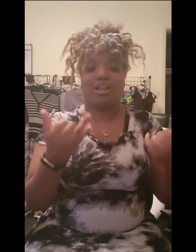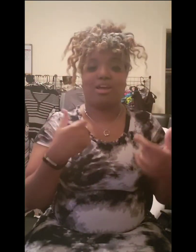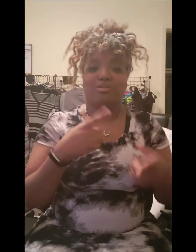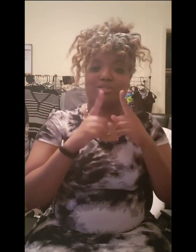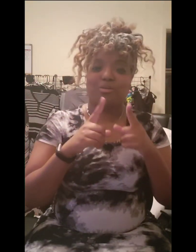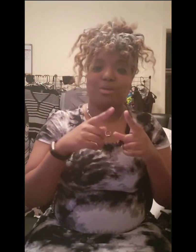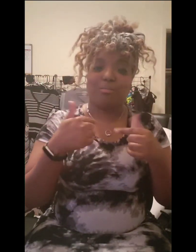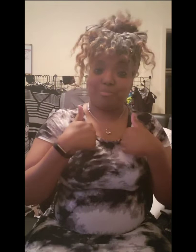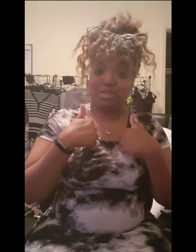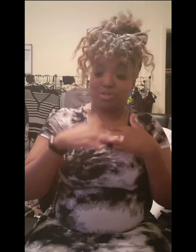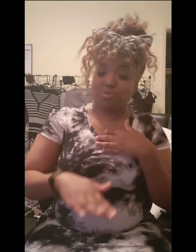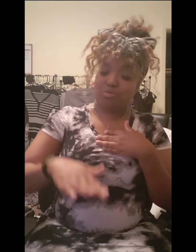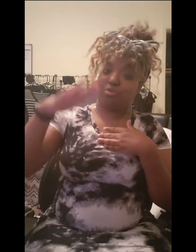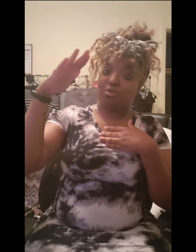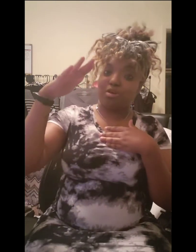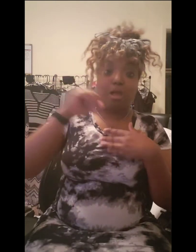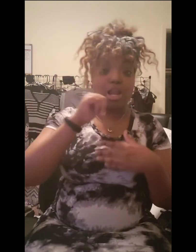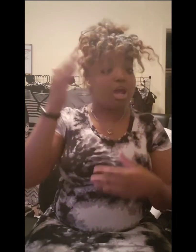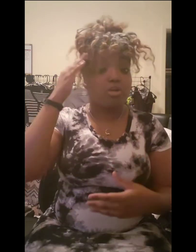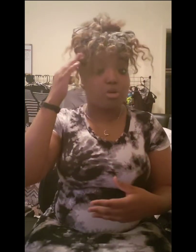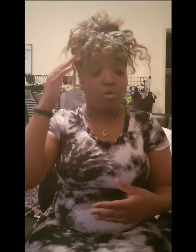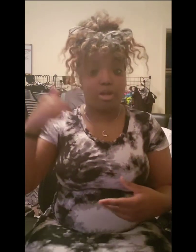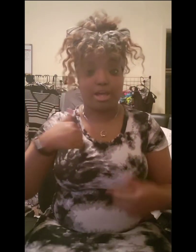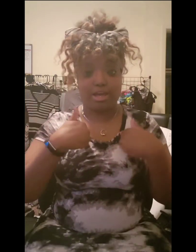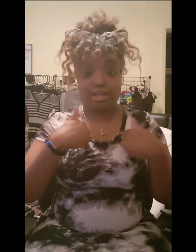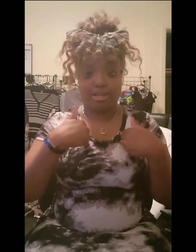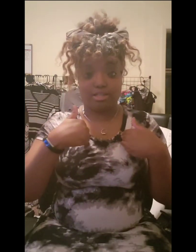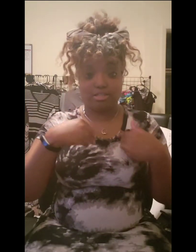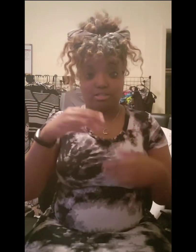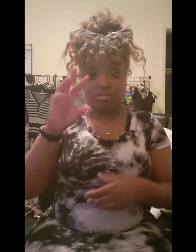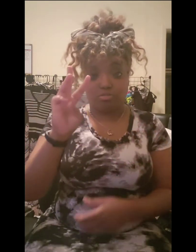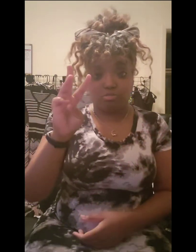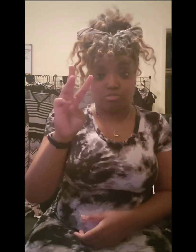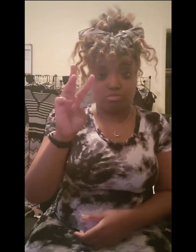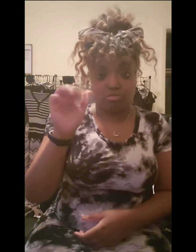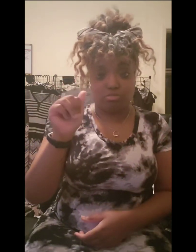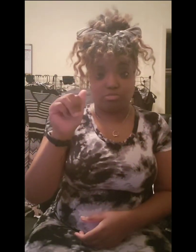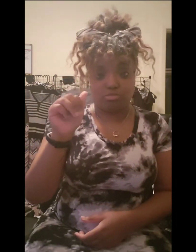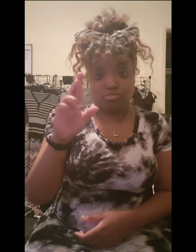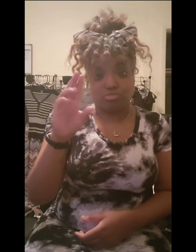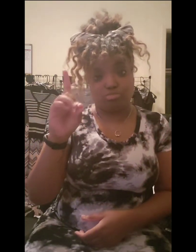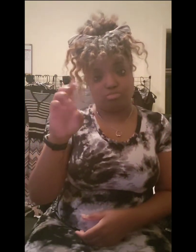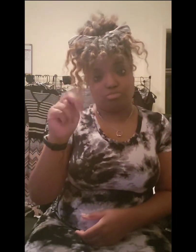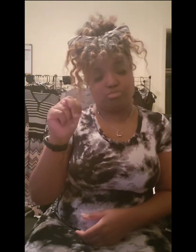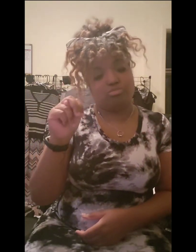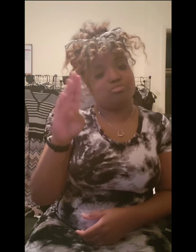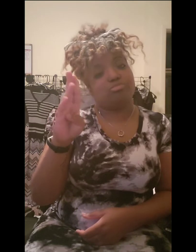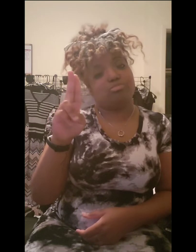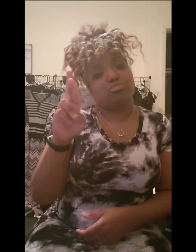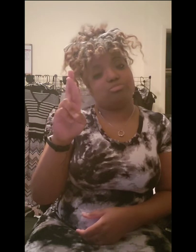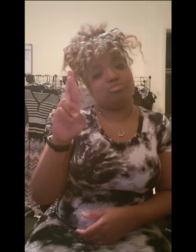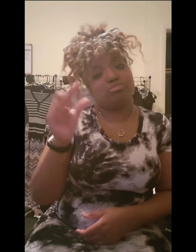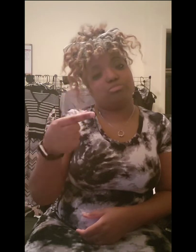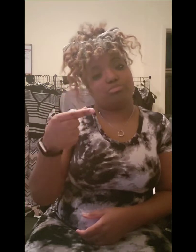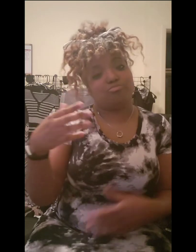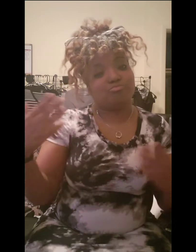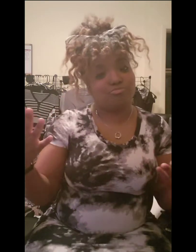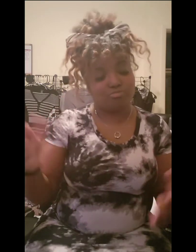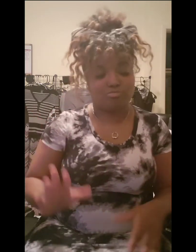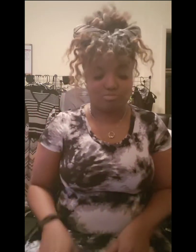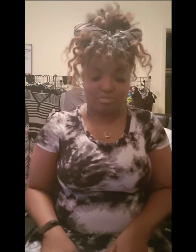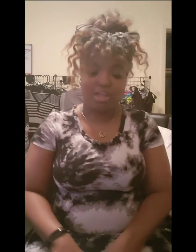now I'm going to talk about what it was like growing up not knowing that I had Waardenburg syndrome. And y'all, my eyes itch